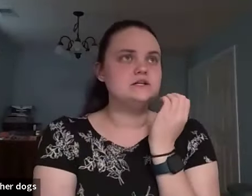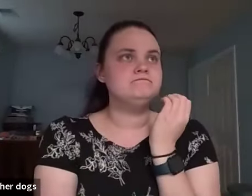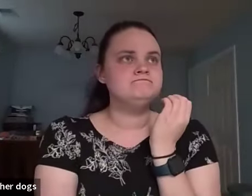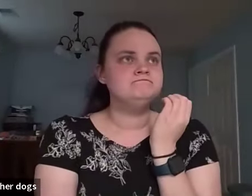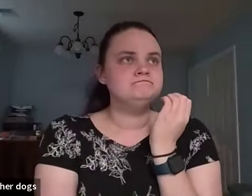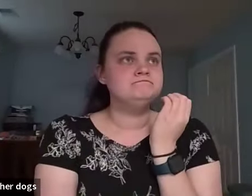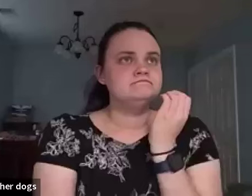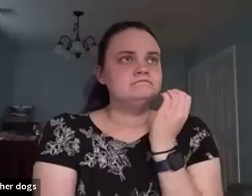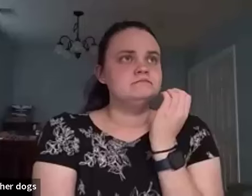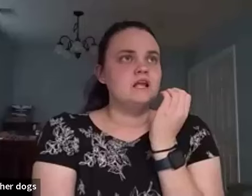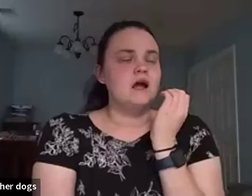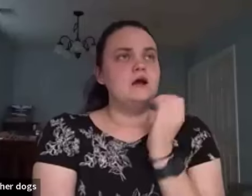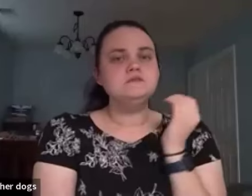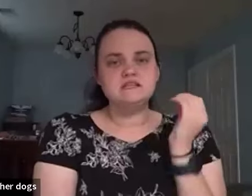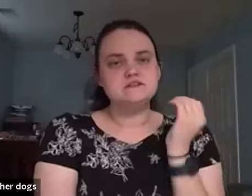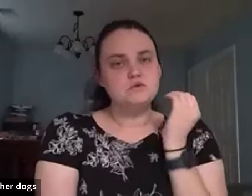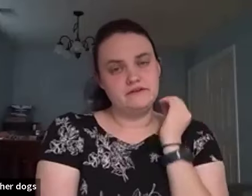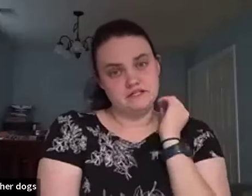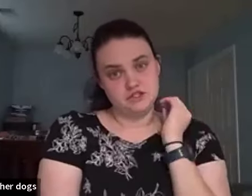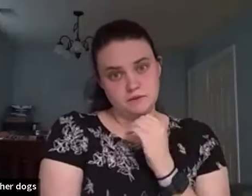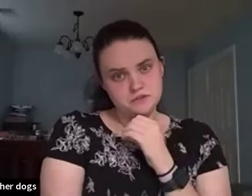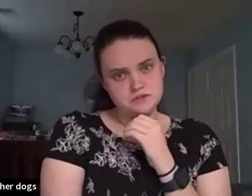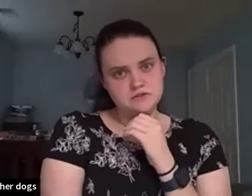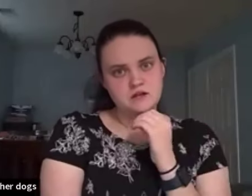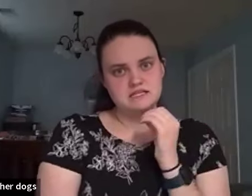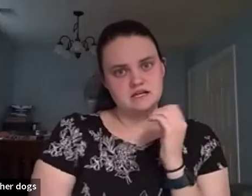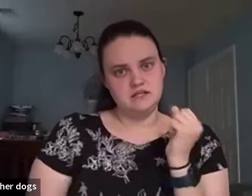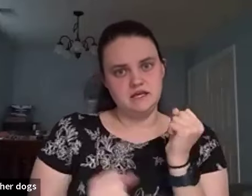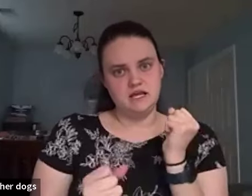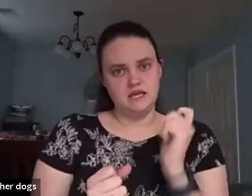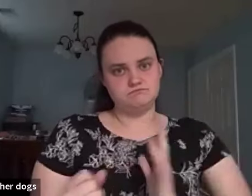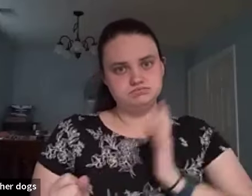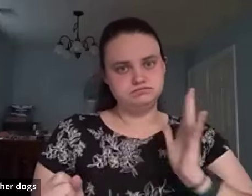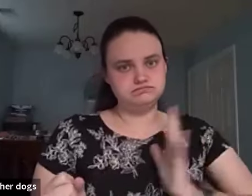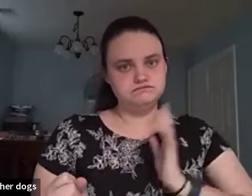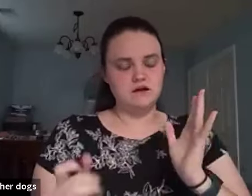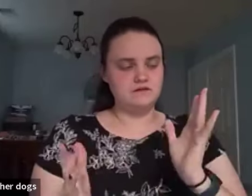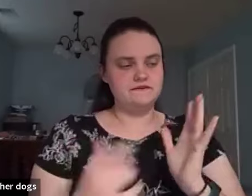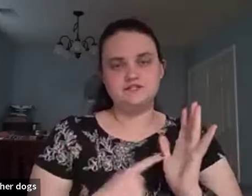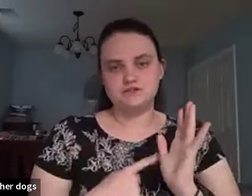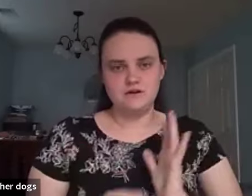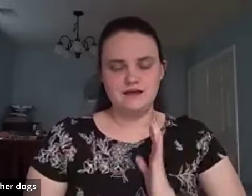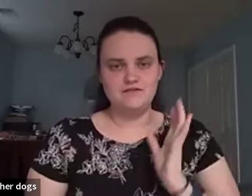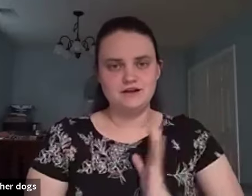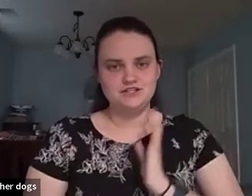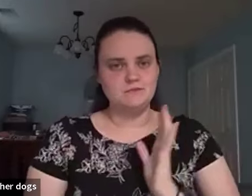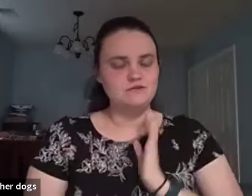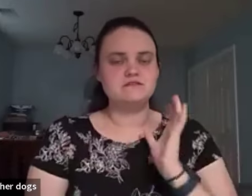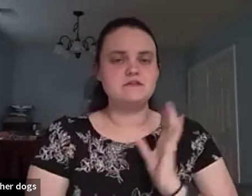biter, I almost see this more of a descriptor, not exactly a official. Sorry, I love how I just turned my voice off for